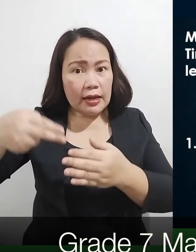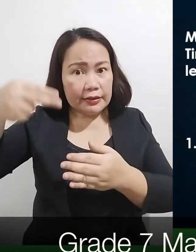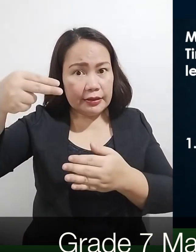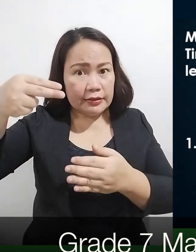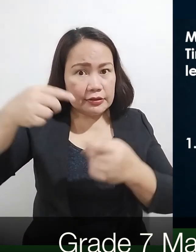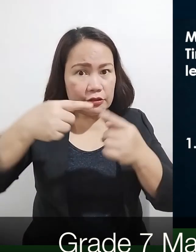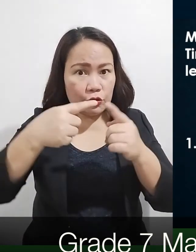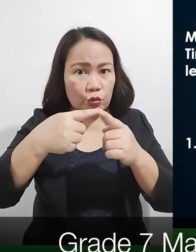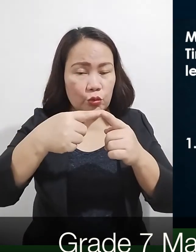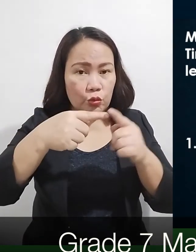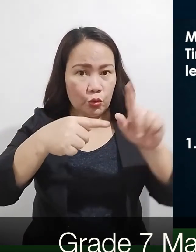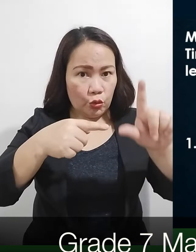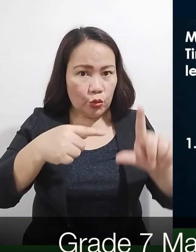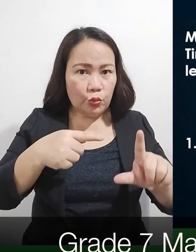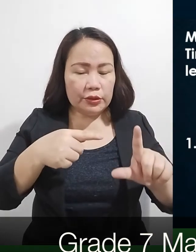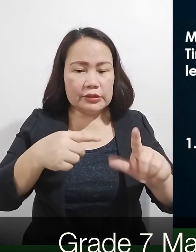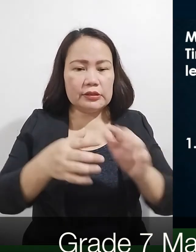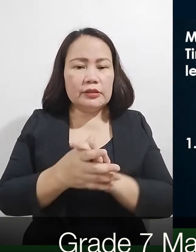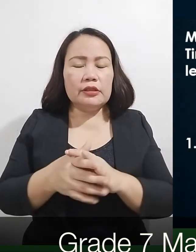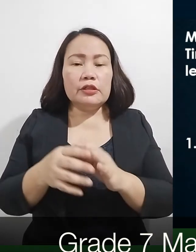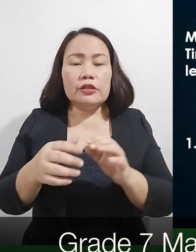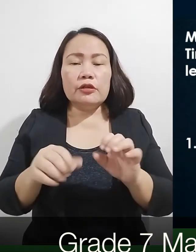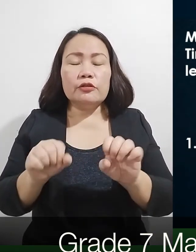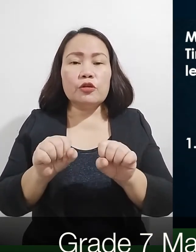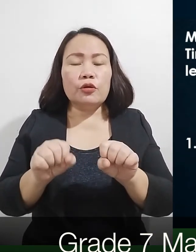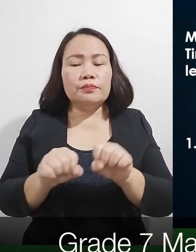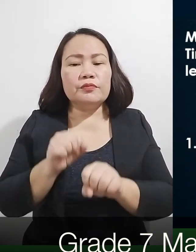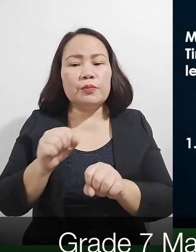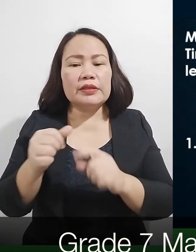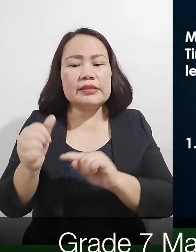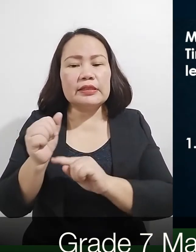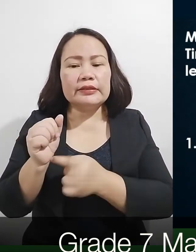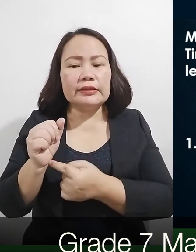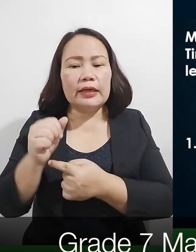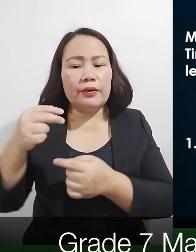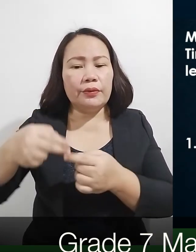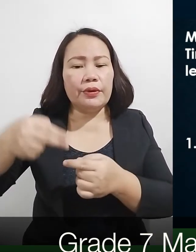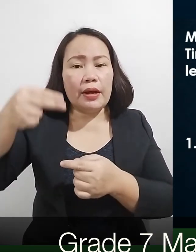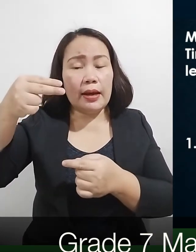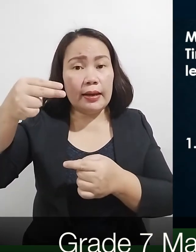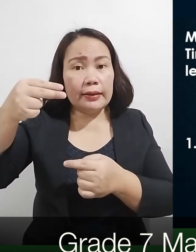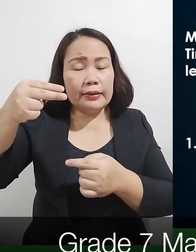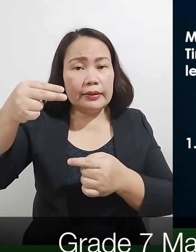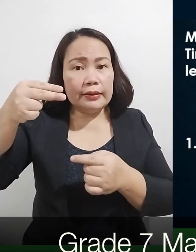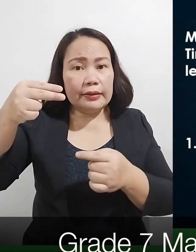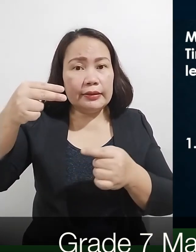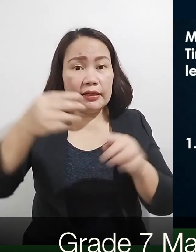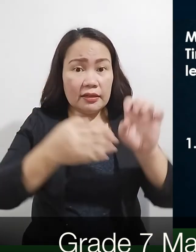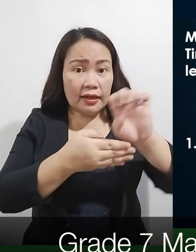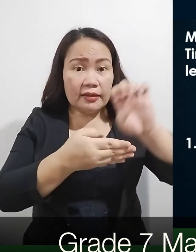sa mataas, pababa. Para malaman natin kung ano yung item na